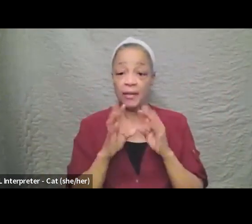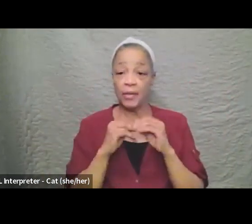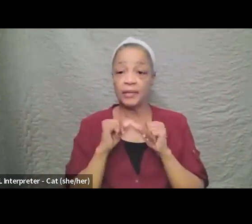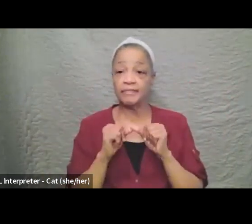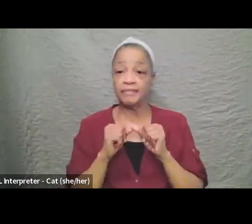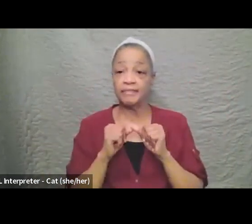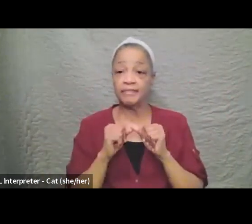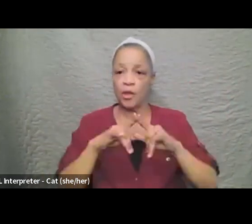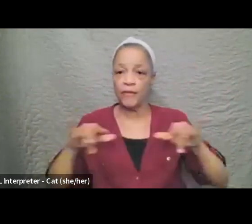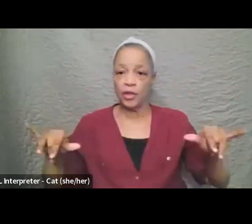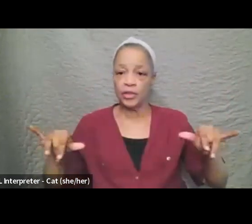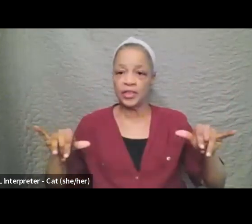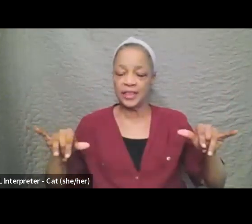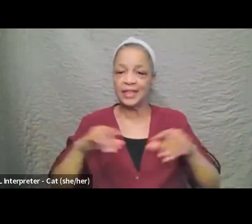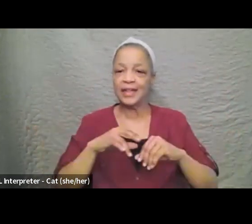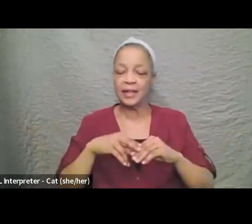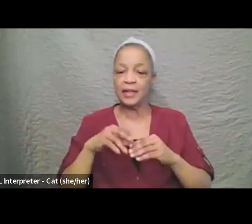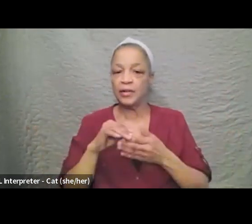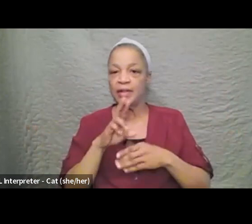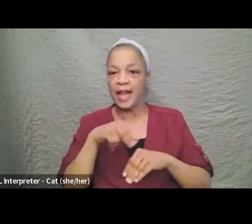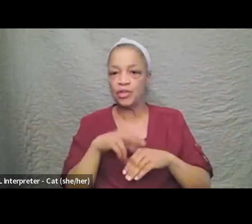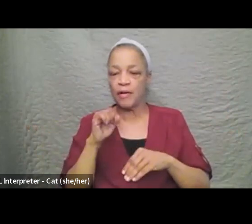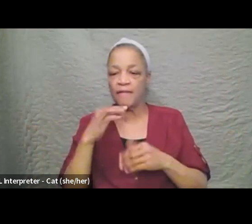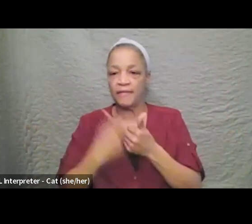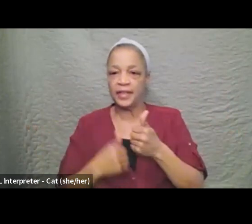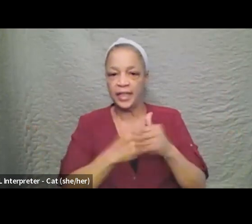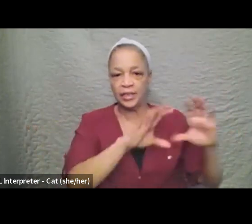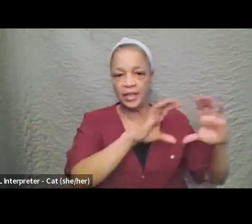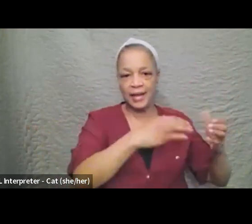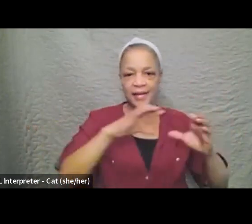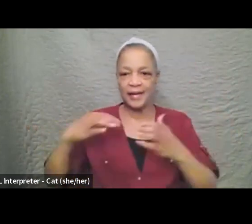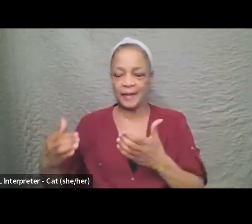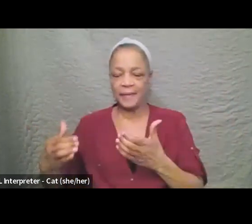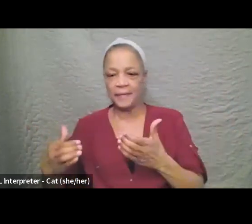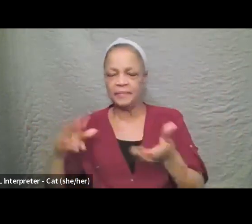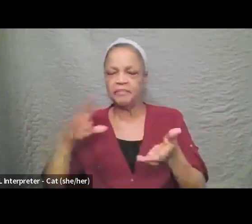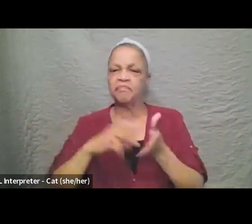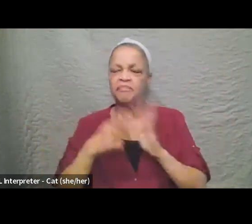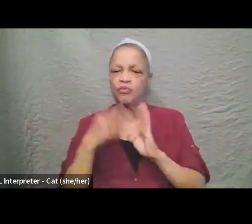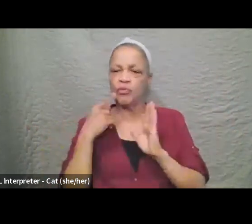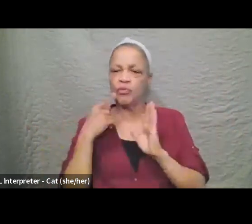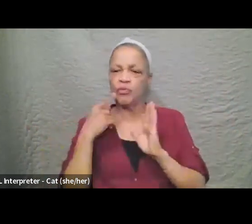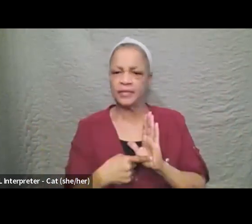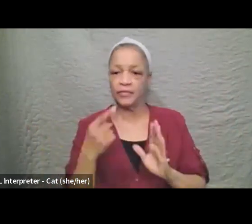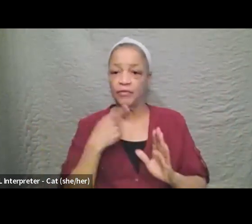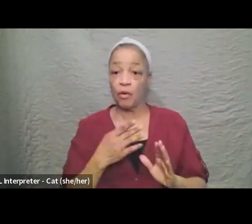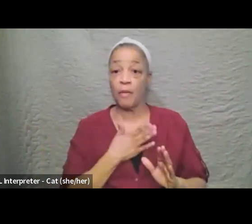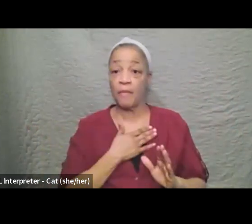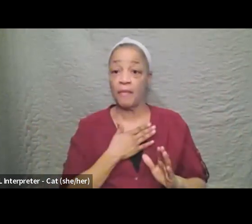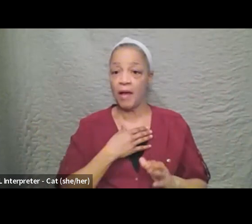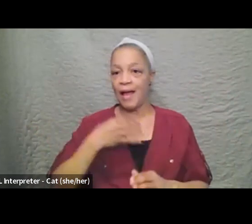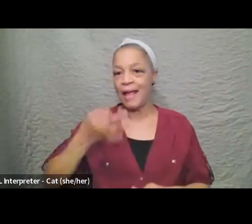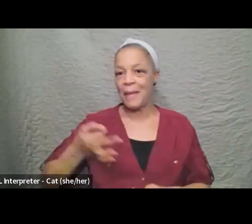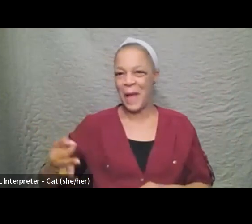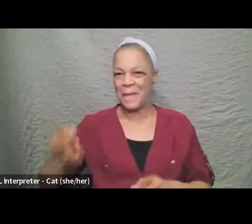very diverse nature of each of the entities. So for my hip hop people in the room,